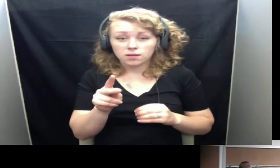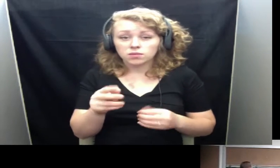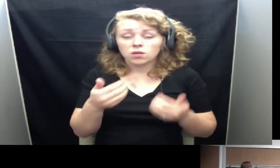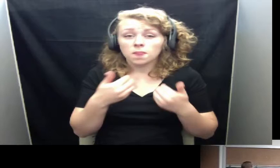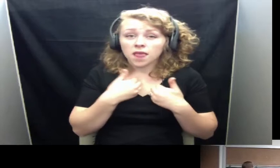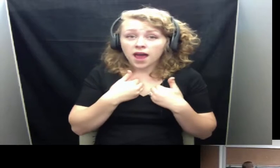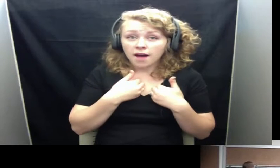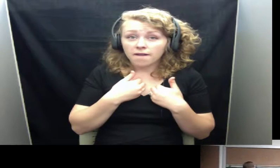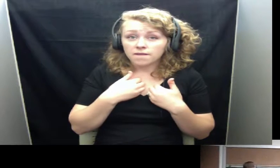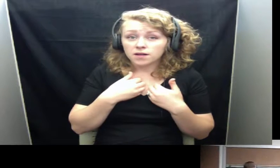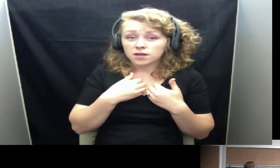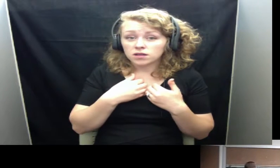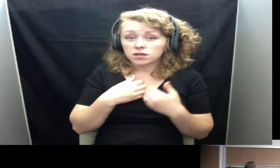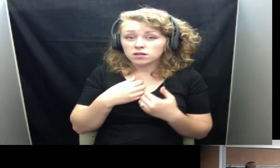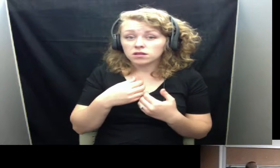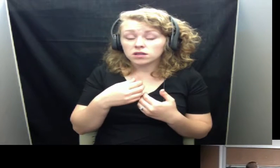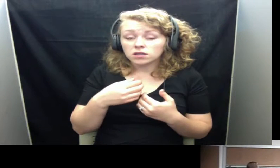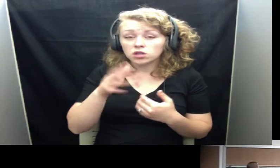above 0.